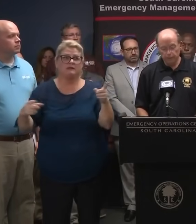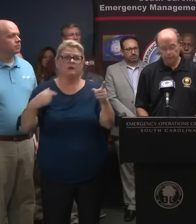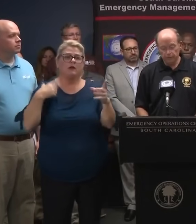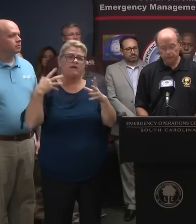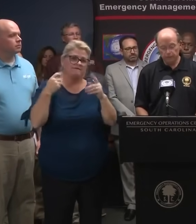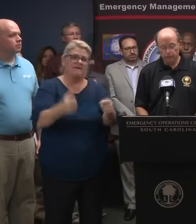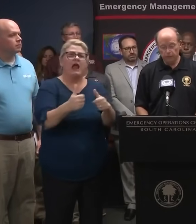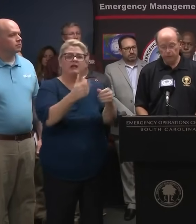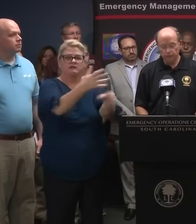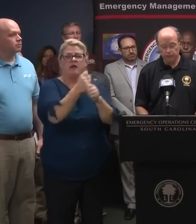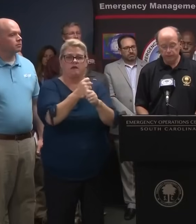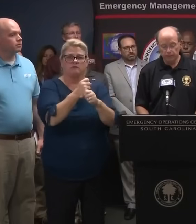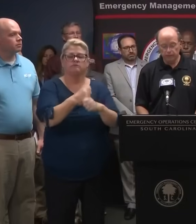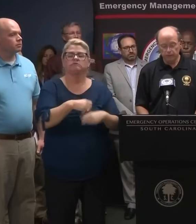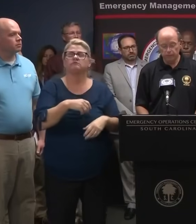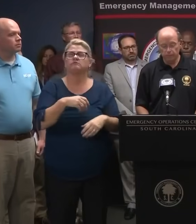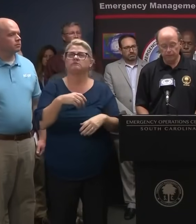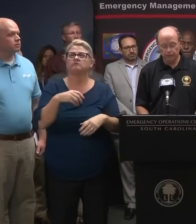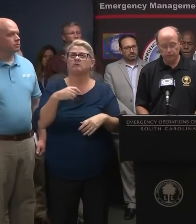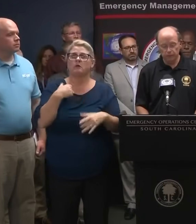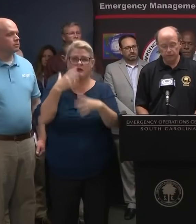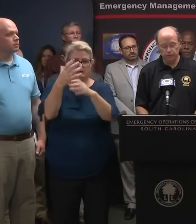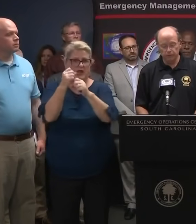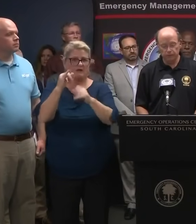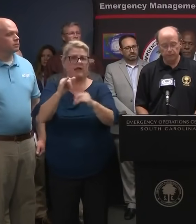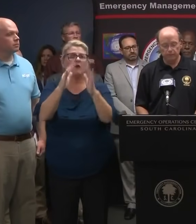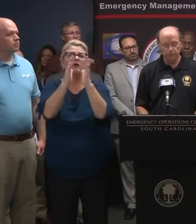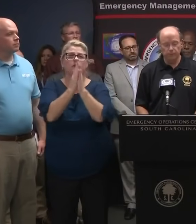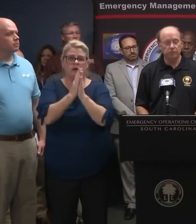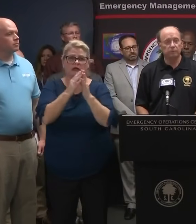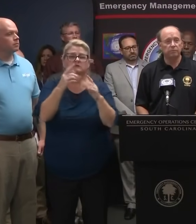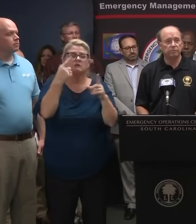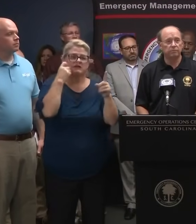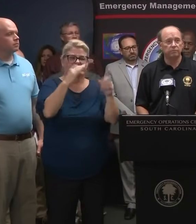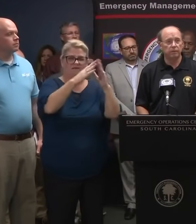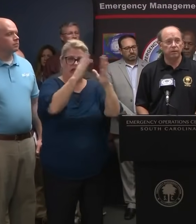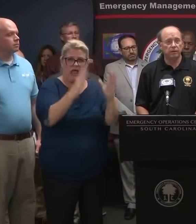Accordingly, the expedited request was based on residential damages